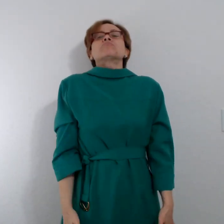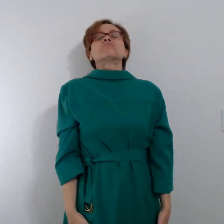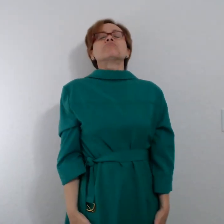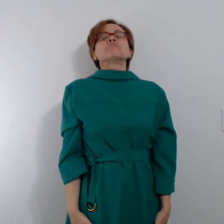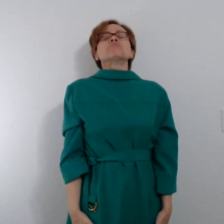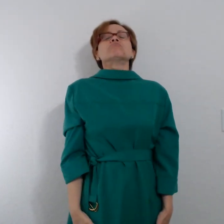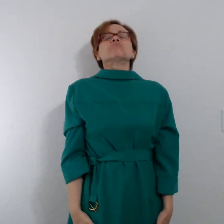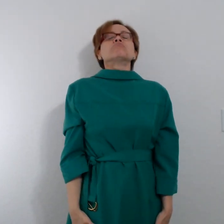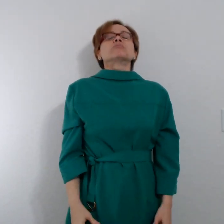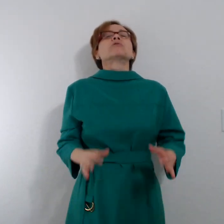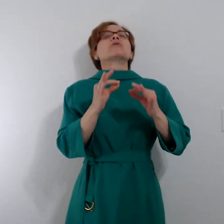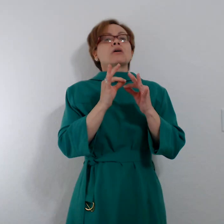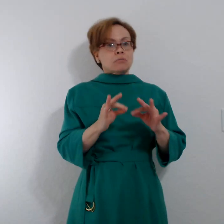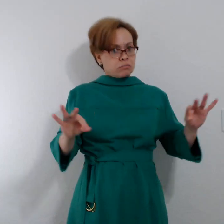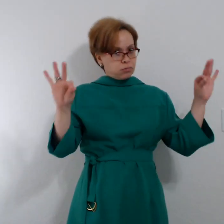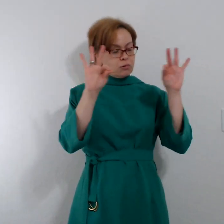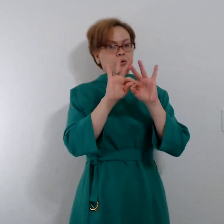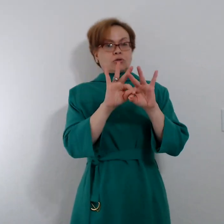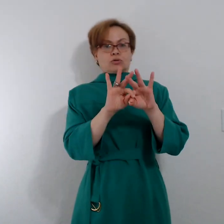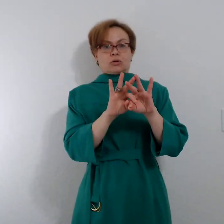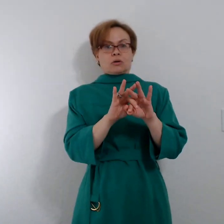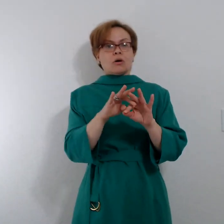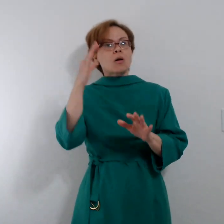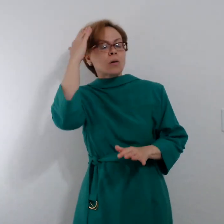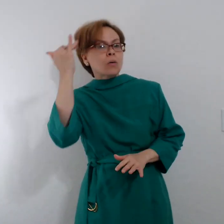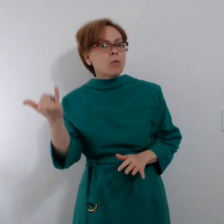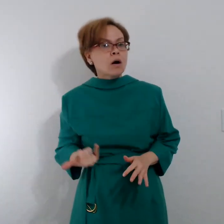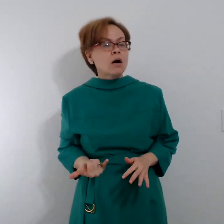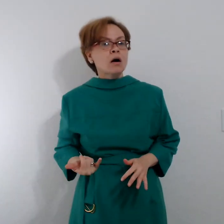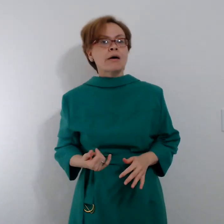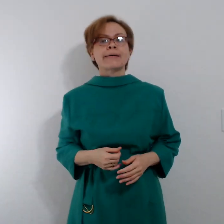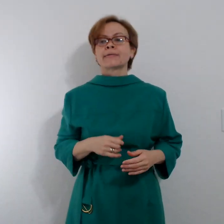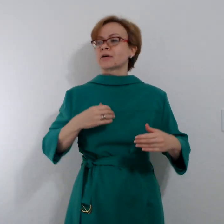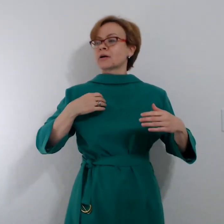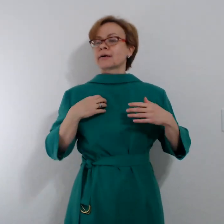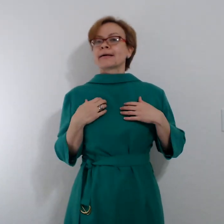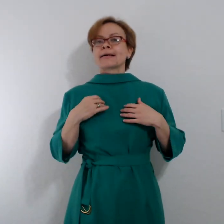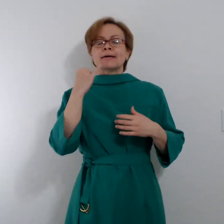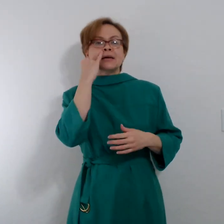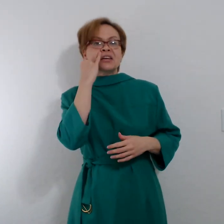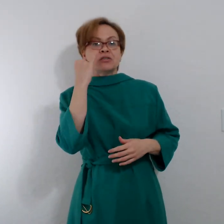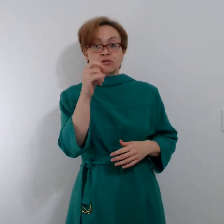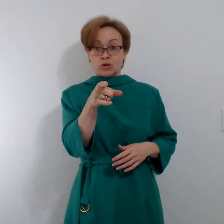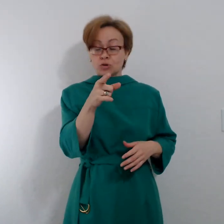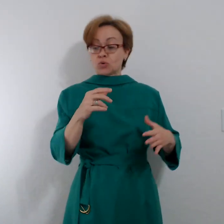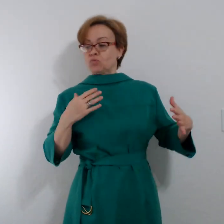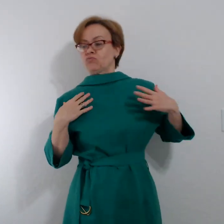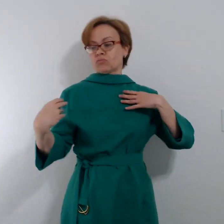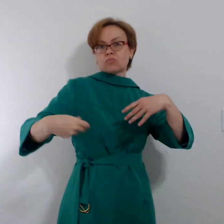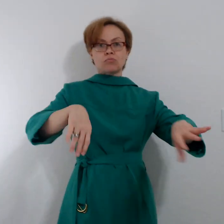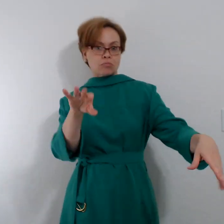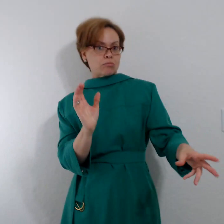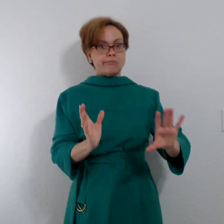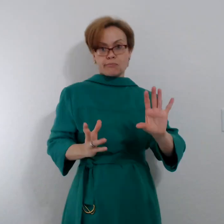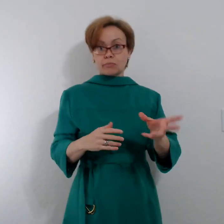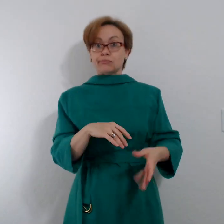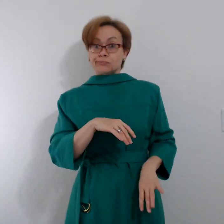blood. So I learned never to move, and I learned how to slow my heart rate down. I had to remain